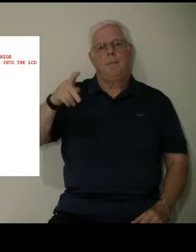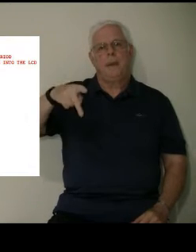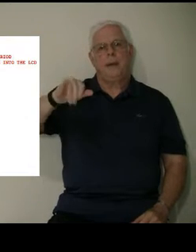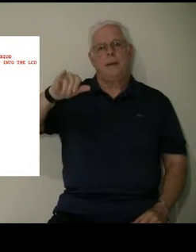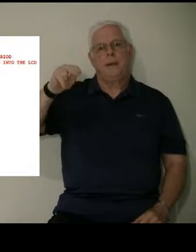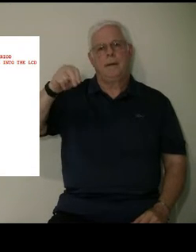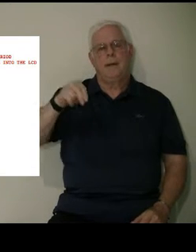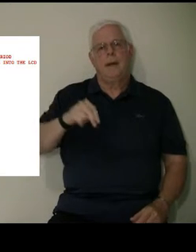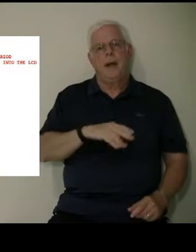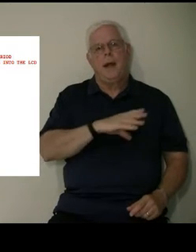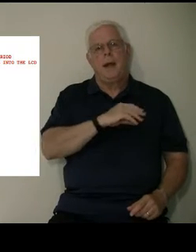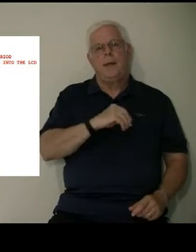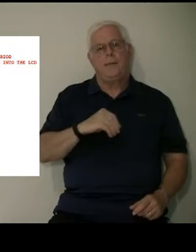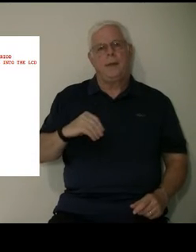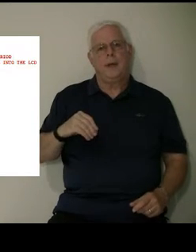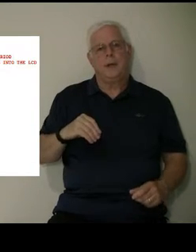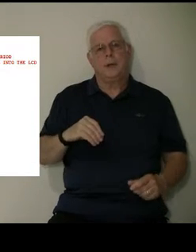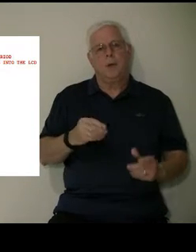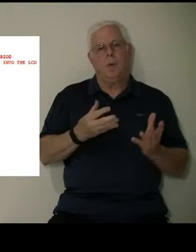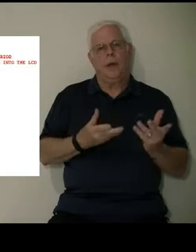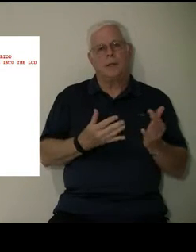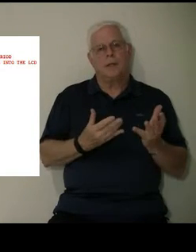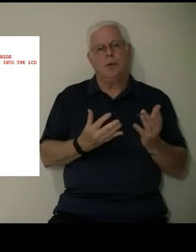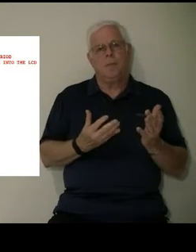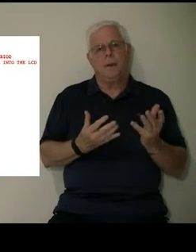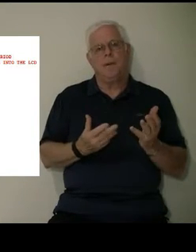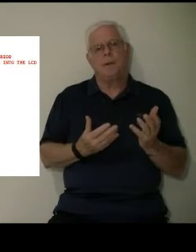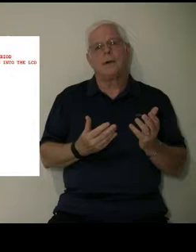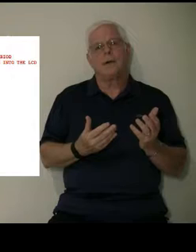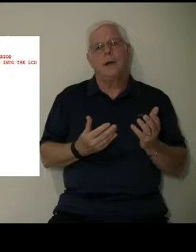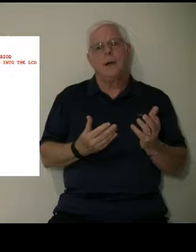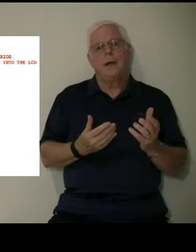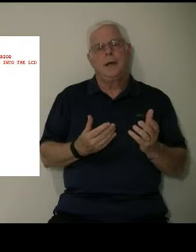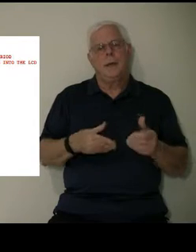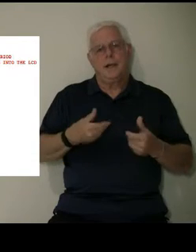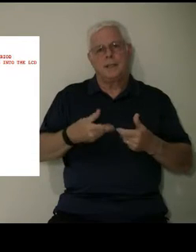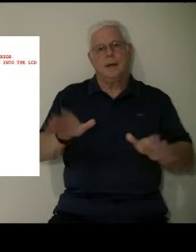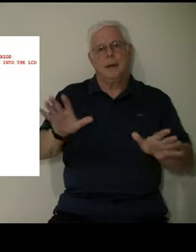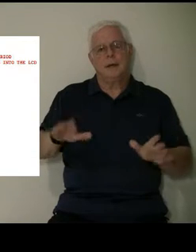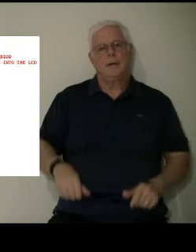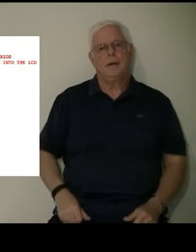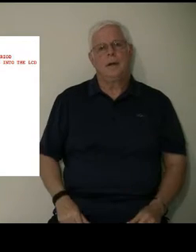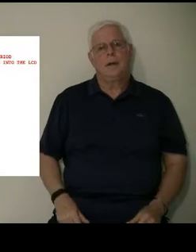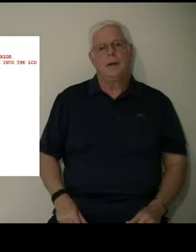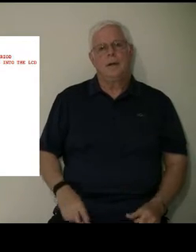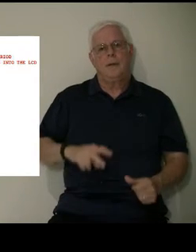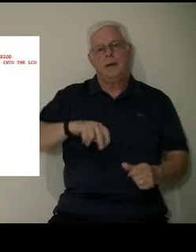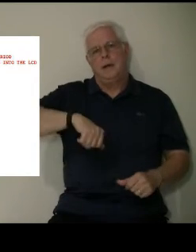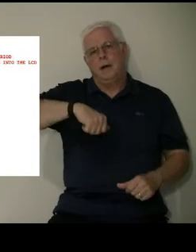pin, and then it waits a little bit longer, and then it's done. The